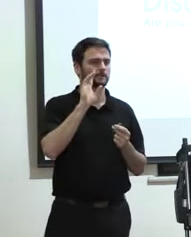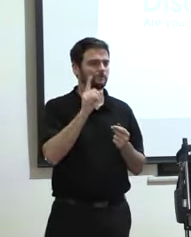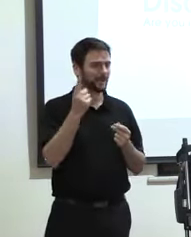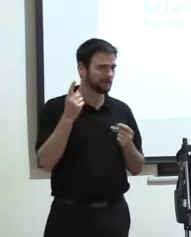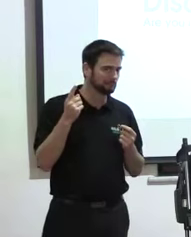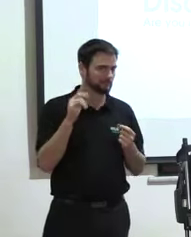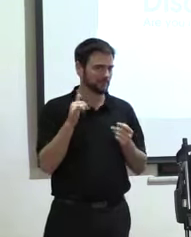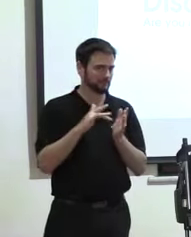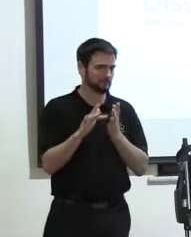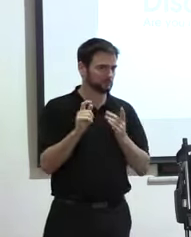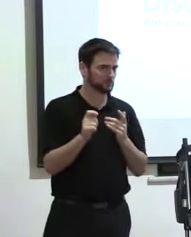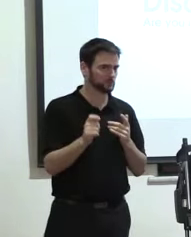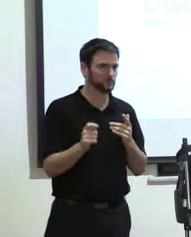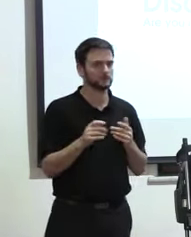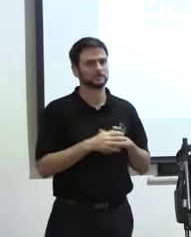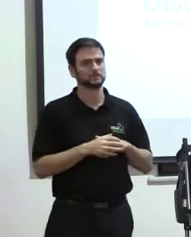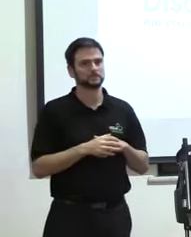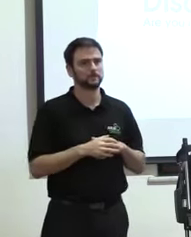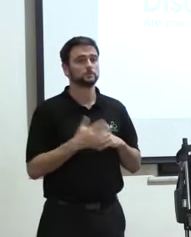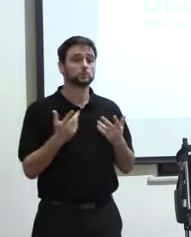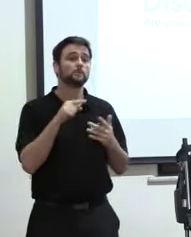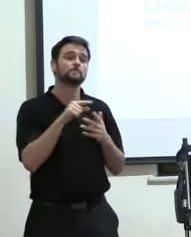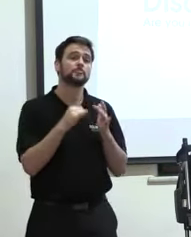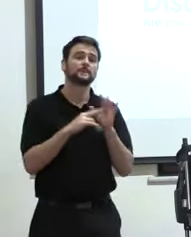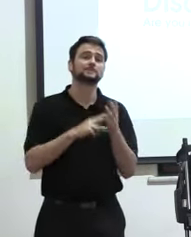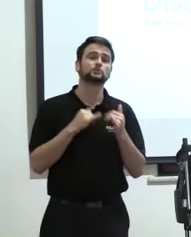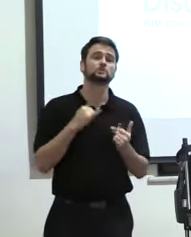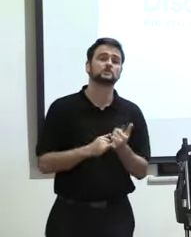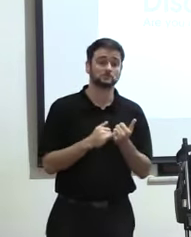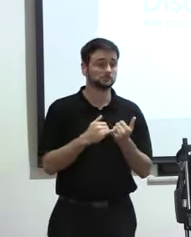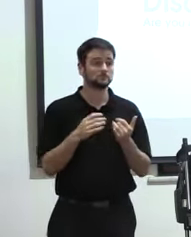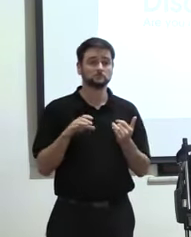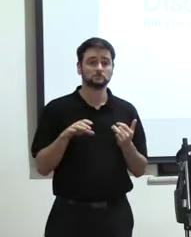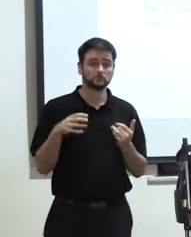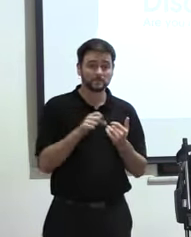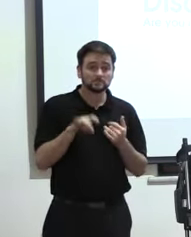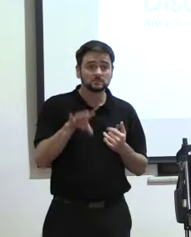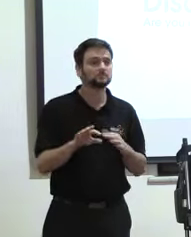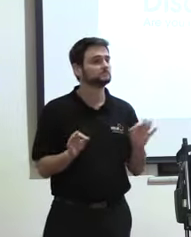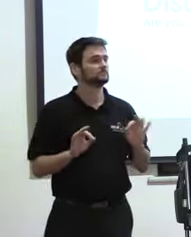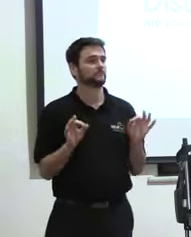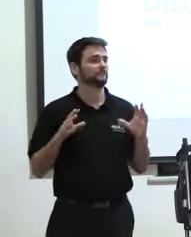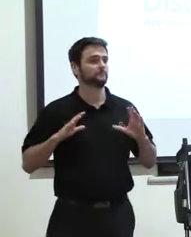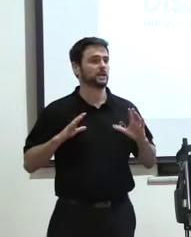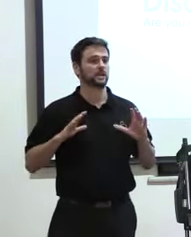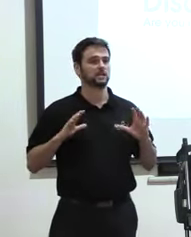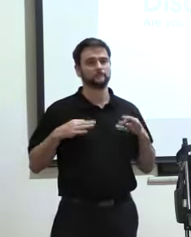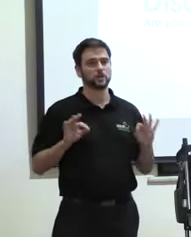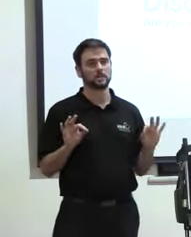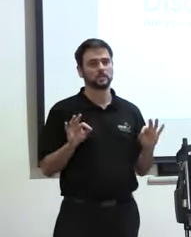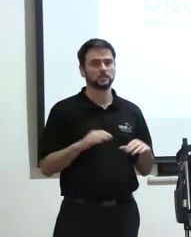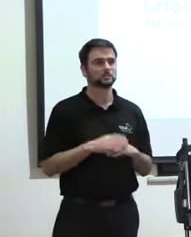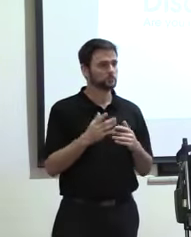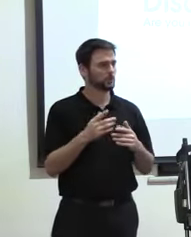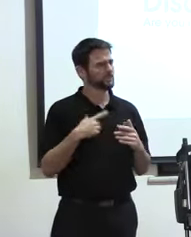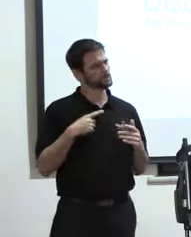And of course, these are sessions that are free. So, people with disability and their families shouldn't be expected to pay for